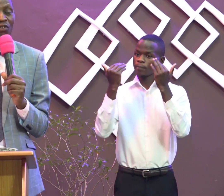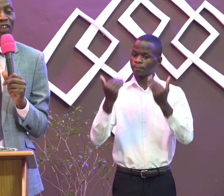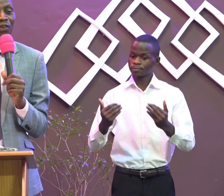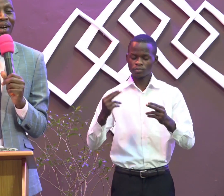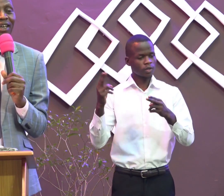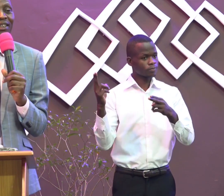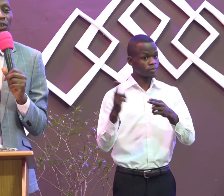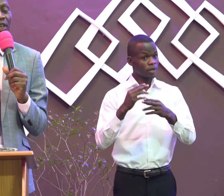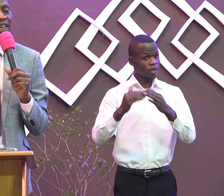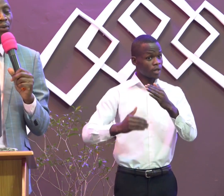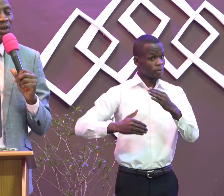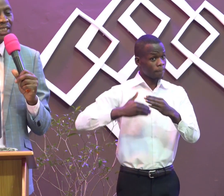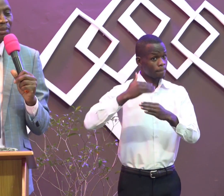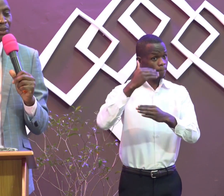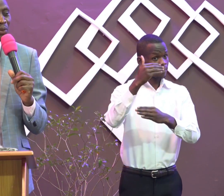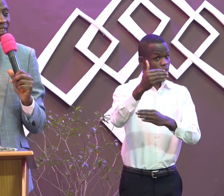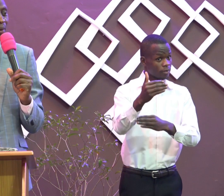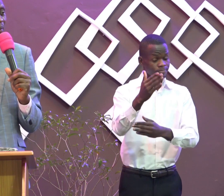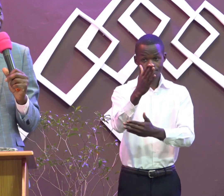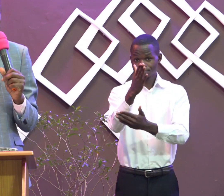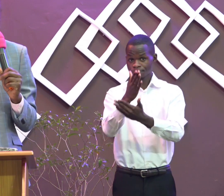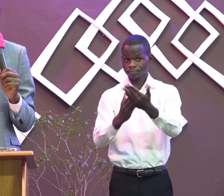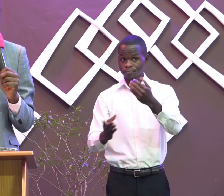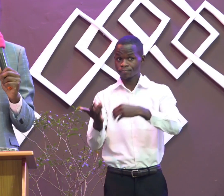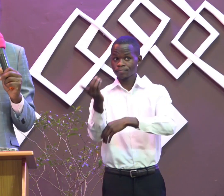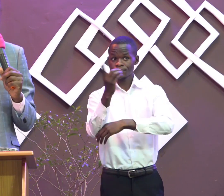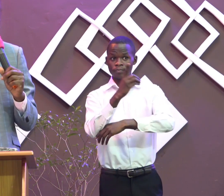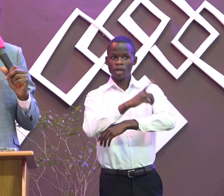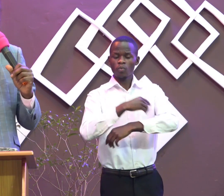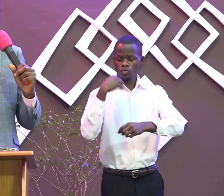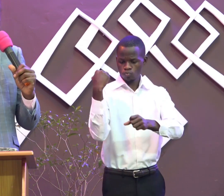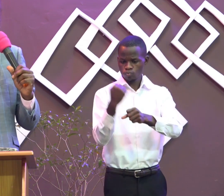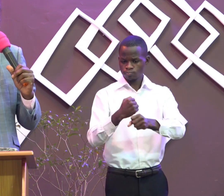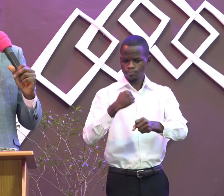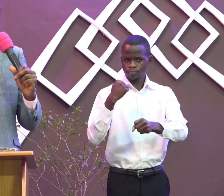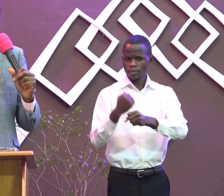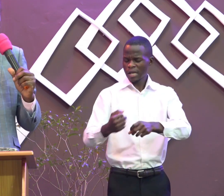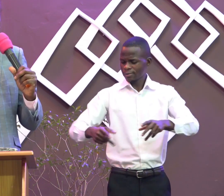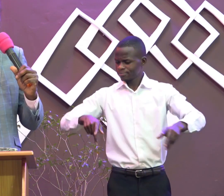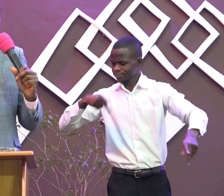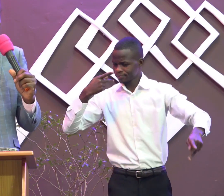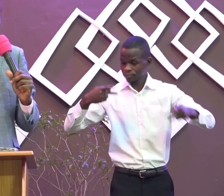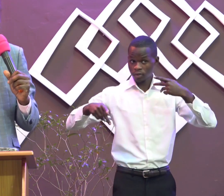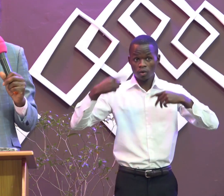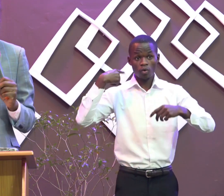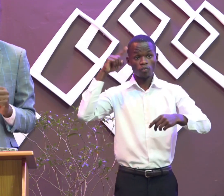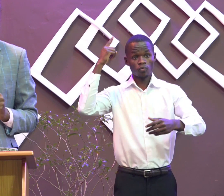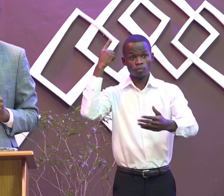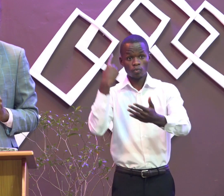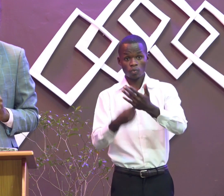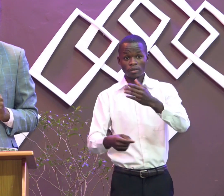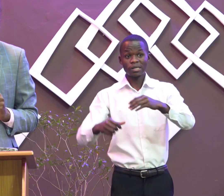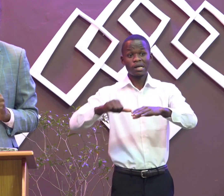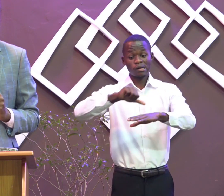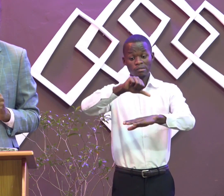ntebe oluvannyuma lw'ennaku nga zimaze okuyitawo tulikola omukolo omulala ogw'okumuyiwako amafuta. And